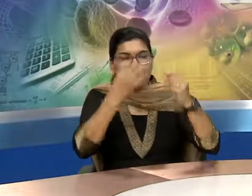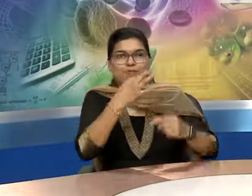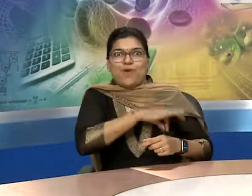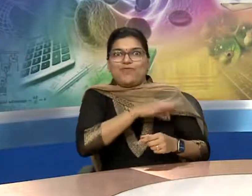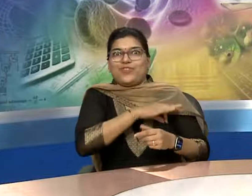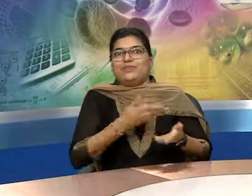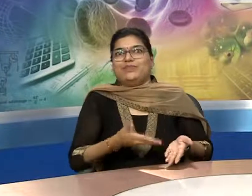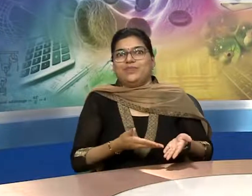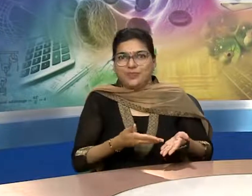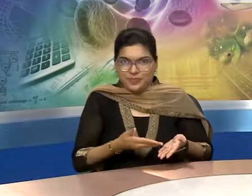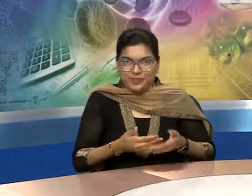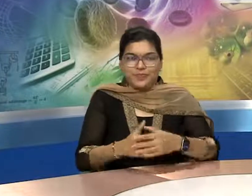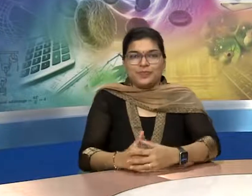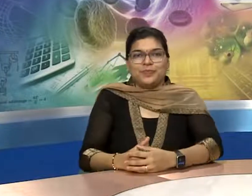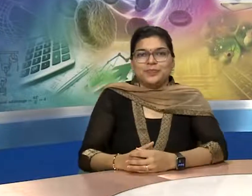in a library.